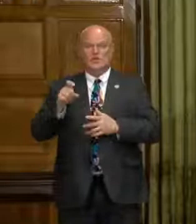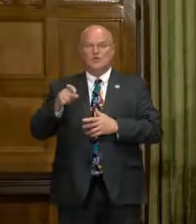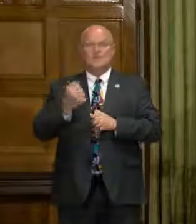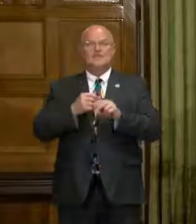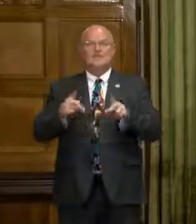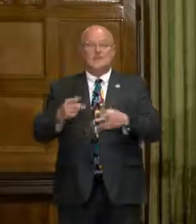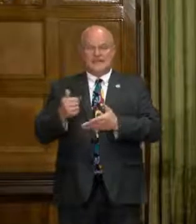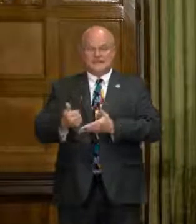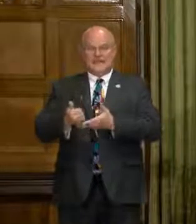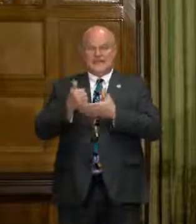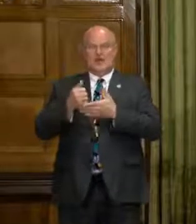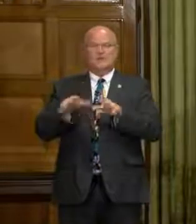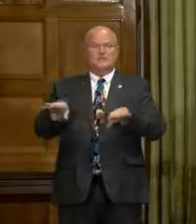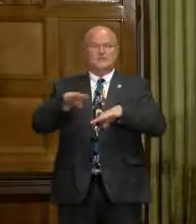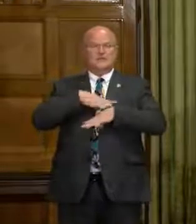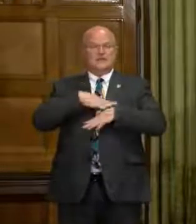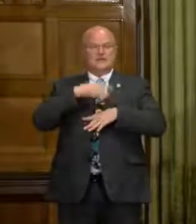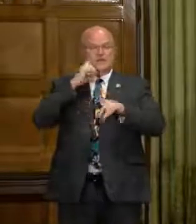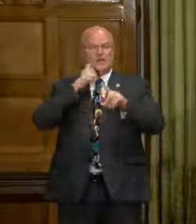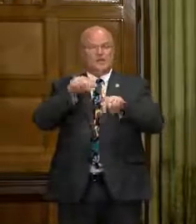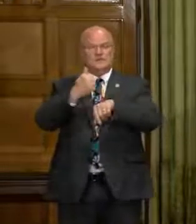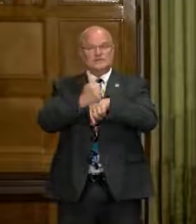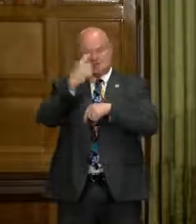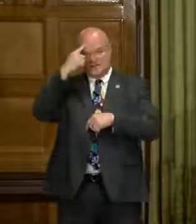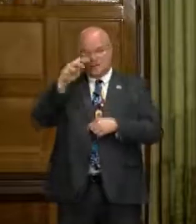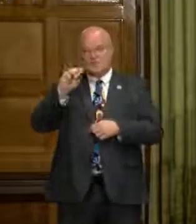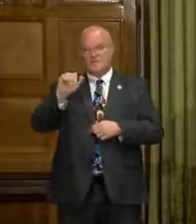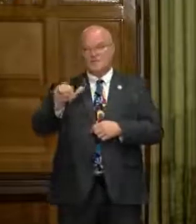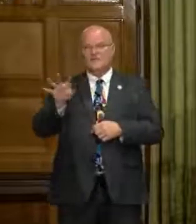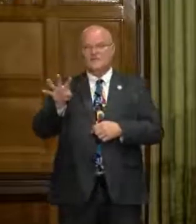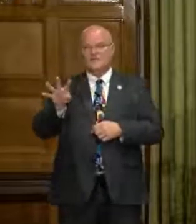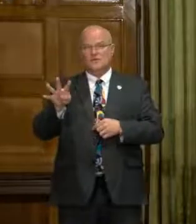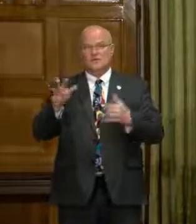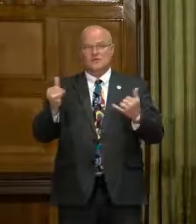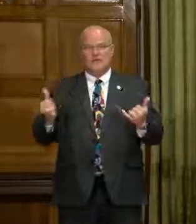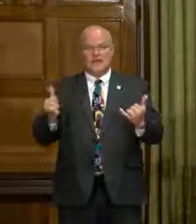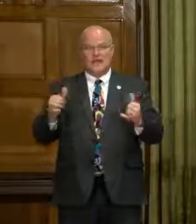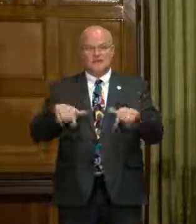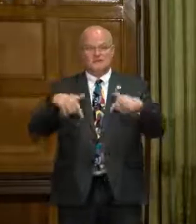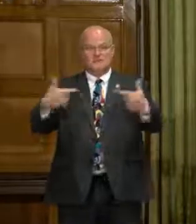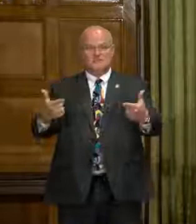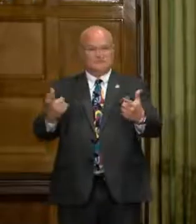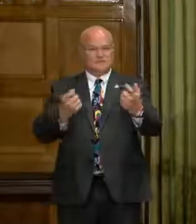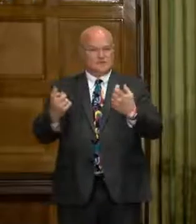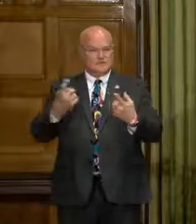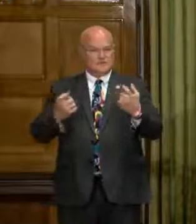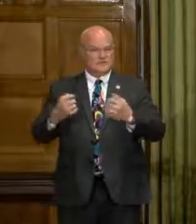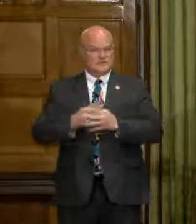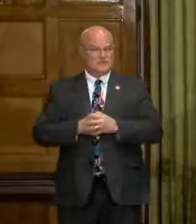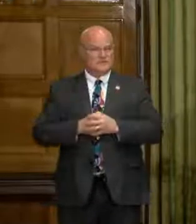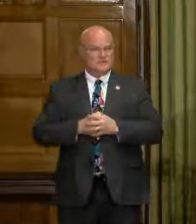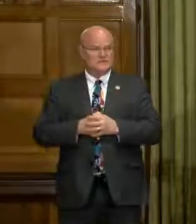need everybody's help to meet that goal that we've set for May 4th. With that, we're happy to turn over any questions.